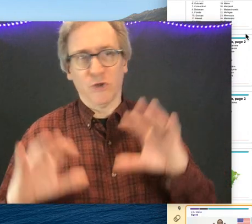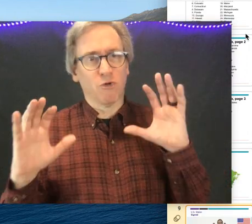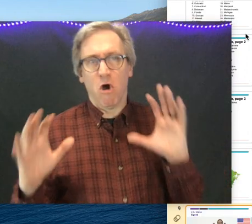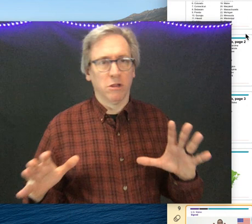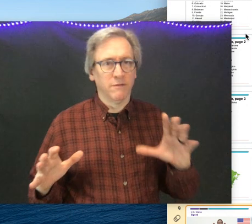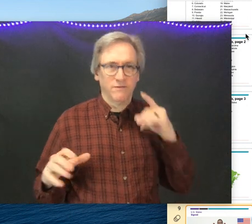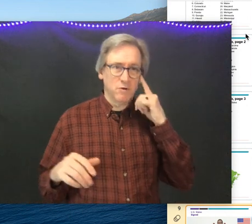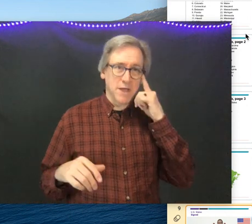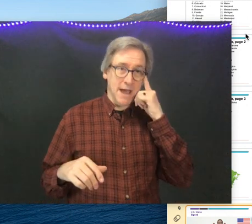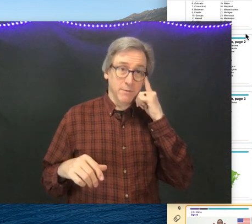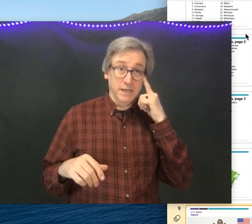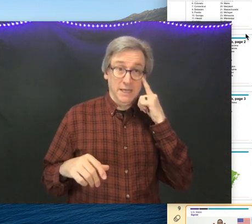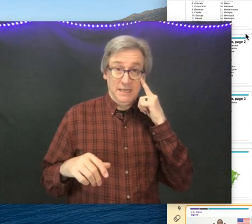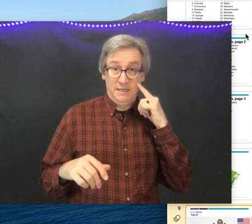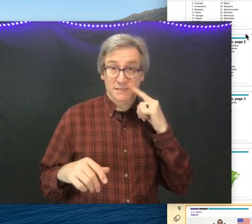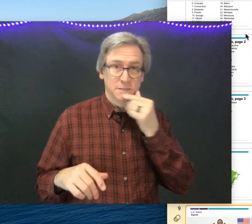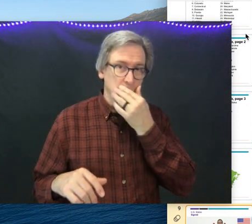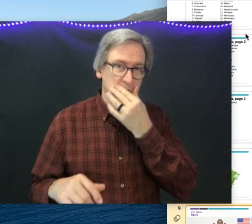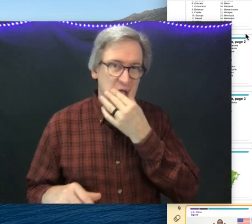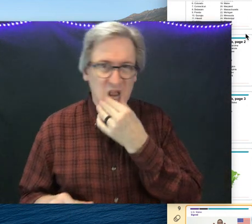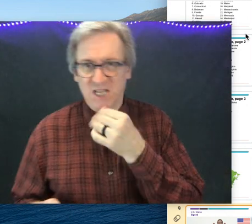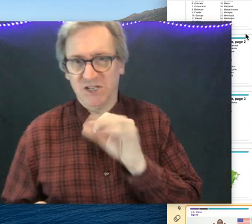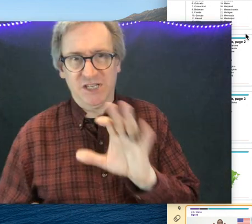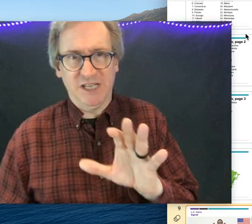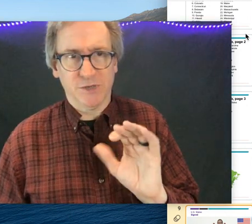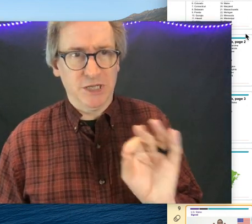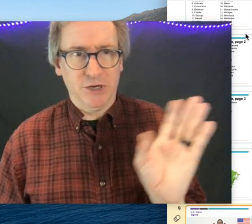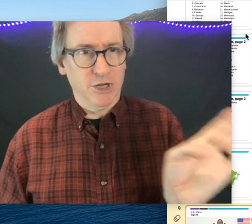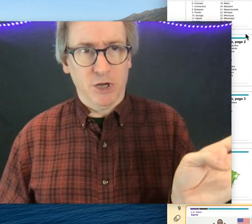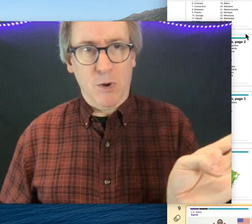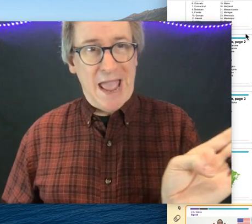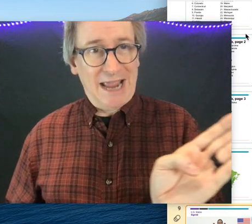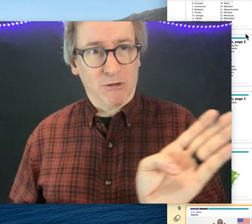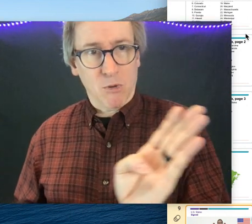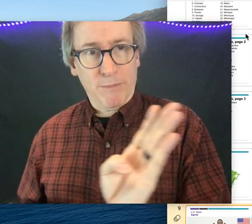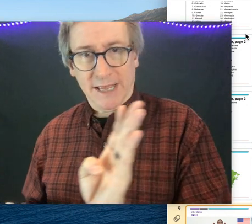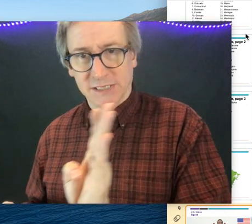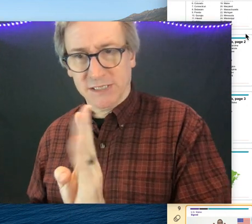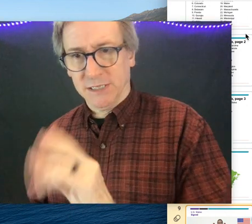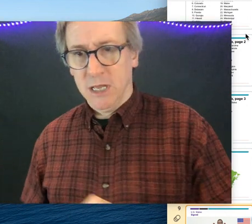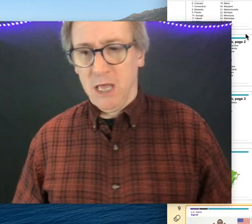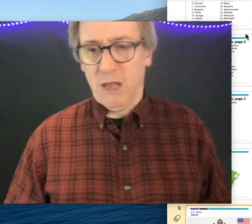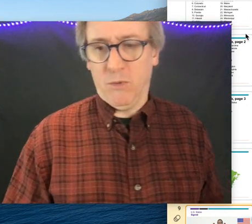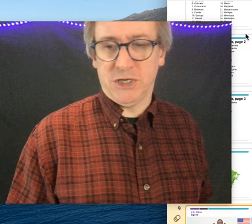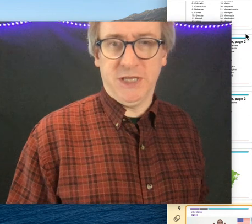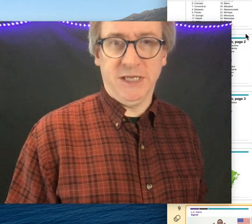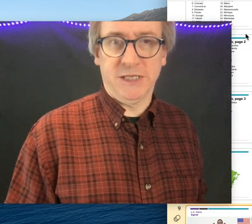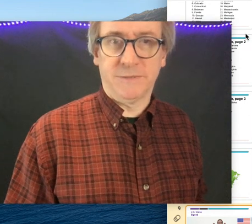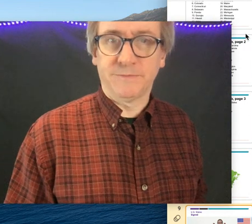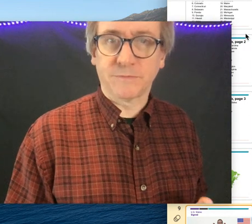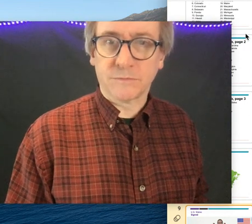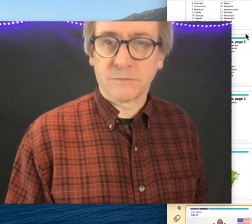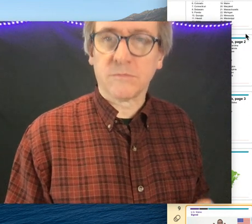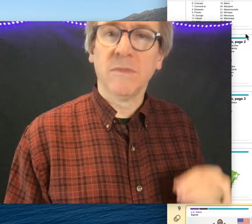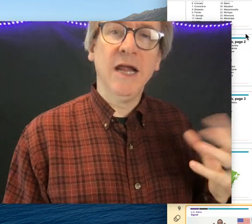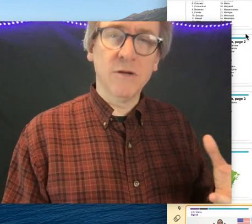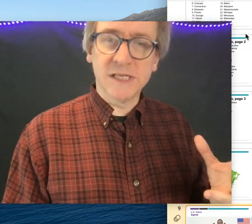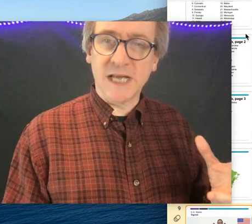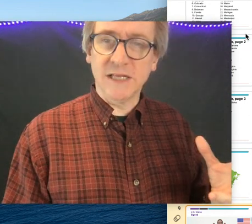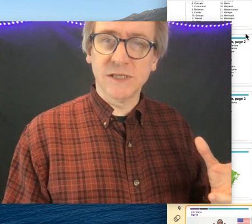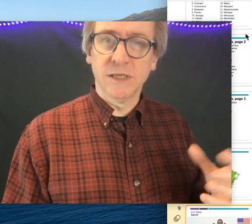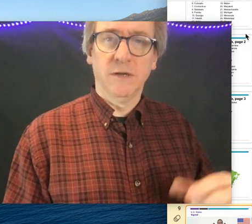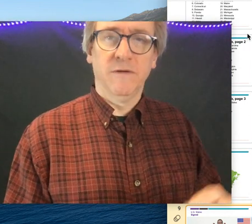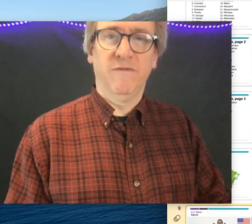They're going to go through all of the vocab in this, and it's just easier and cleaner. You can go at your own pace and watch these. Here